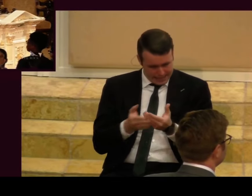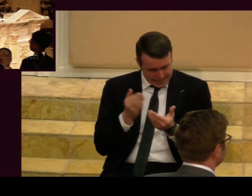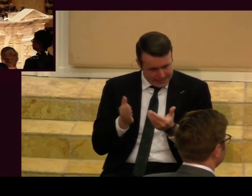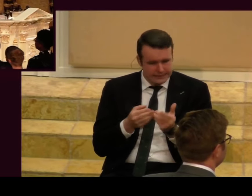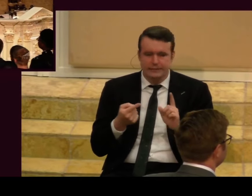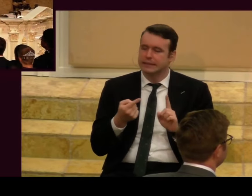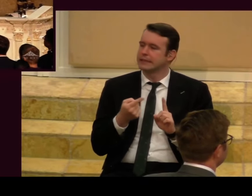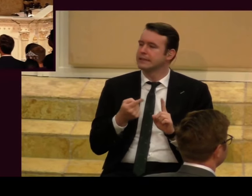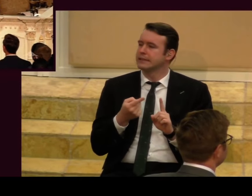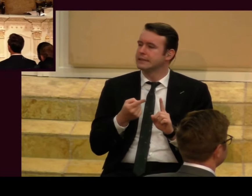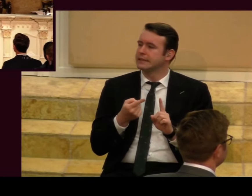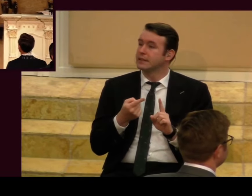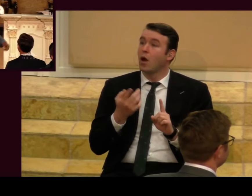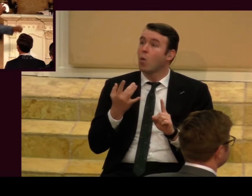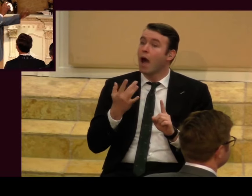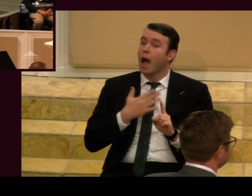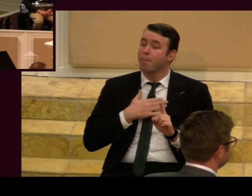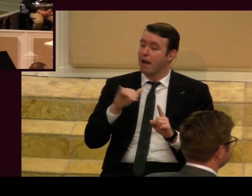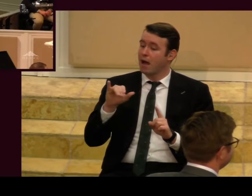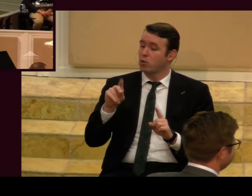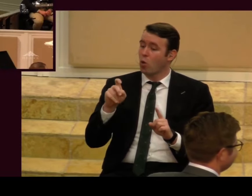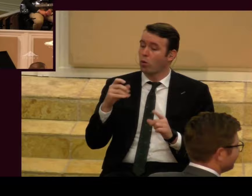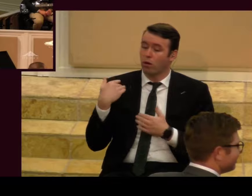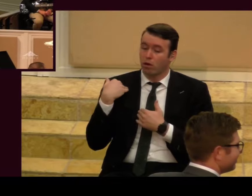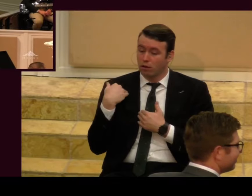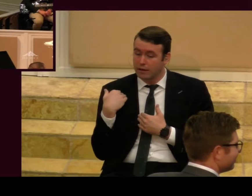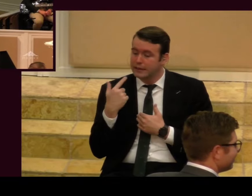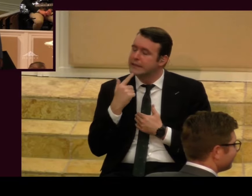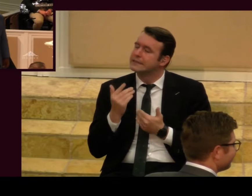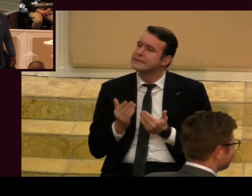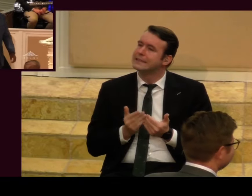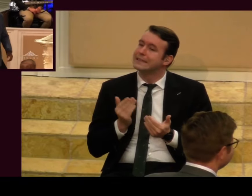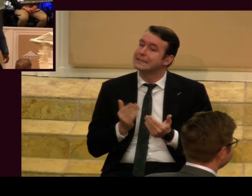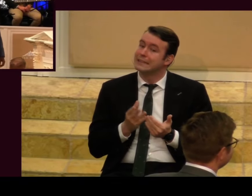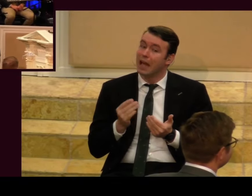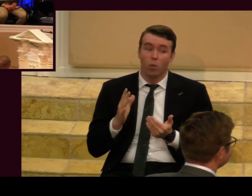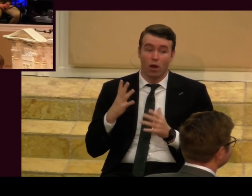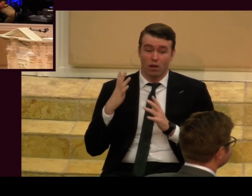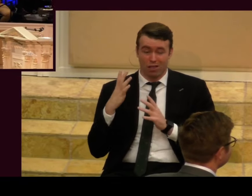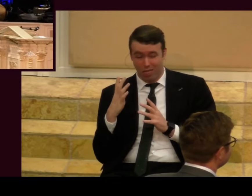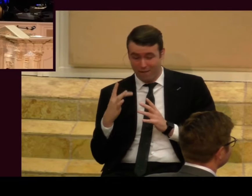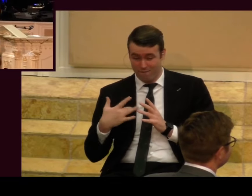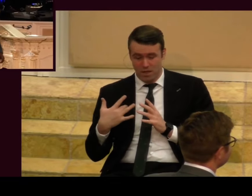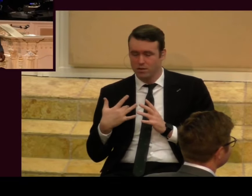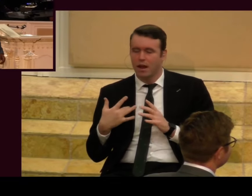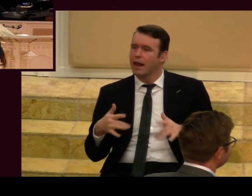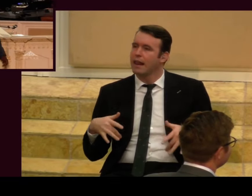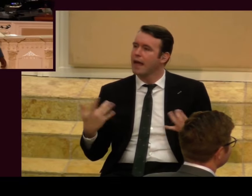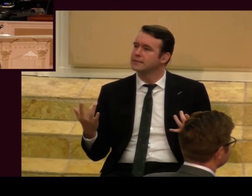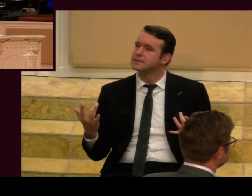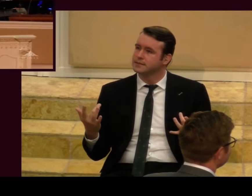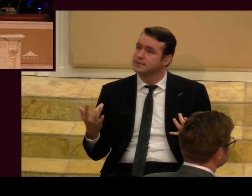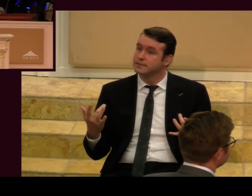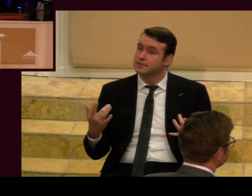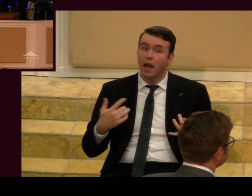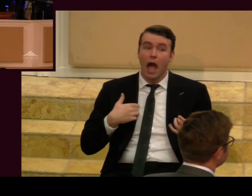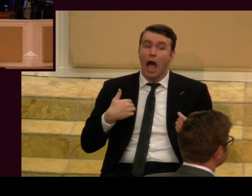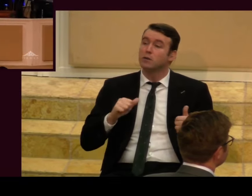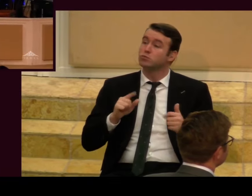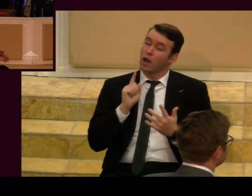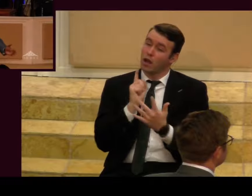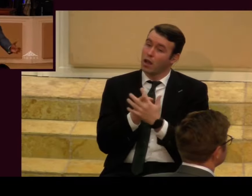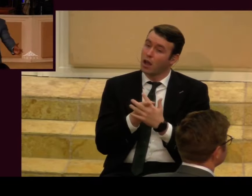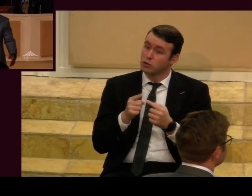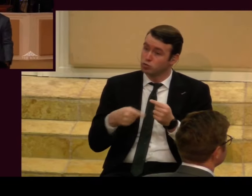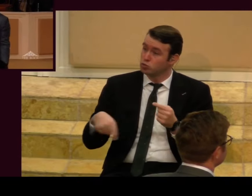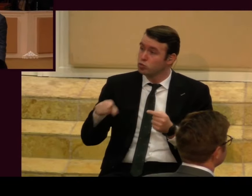Somebody say easy. For my yoke is easy and my burden is light. I guess what